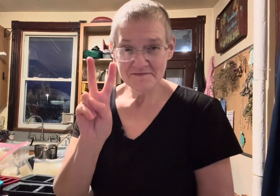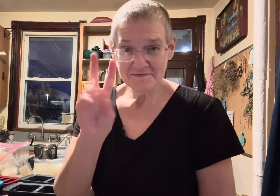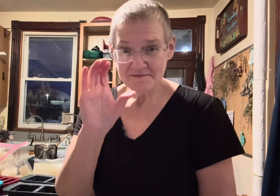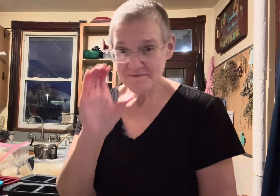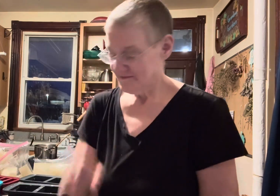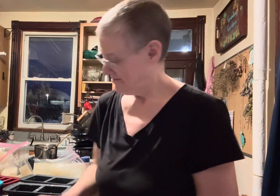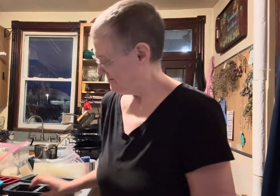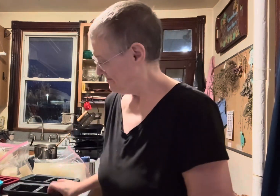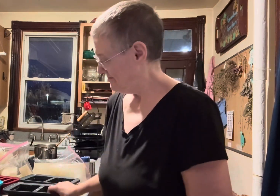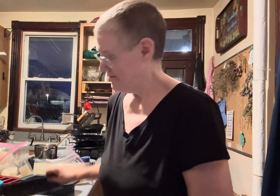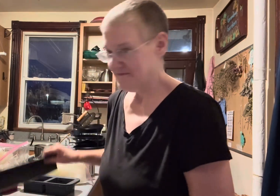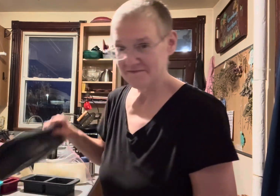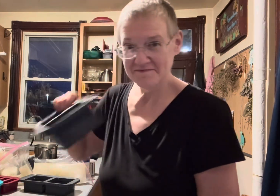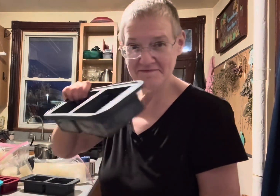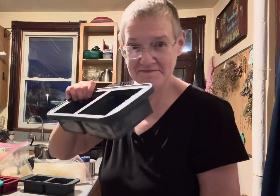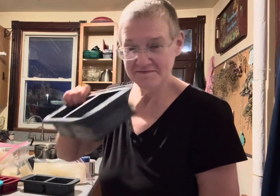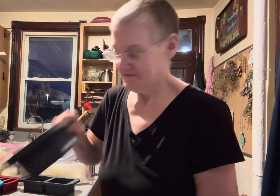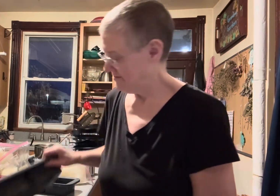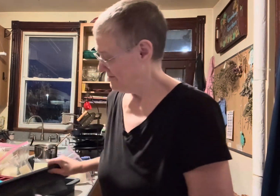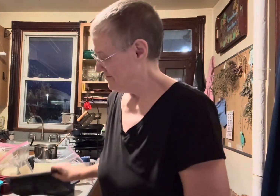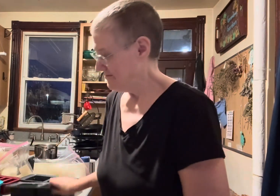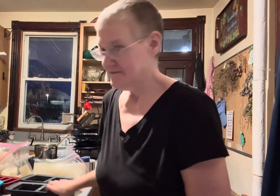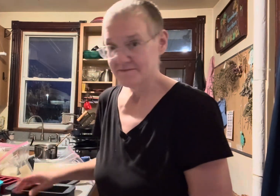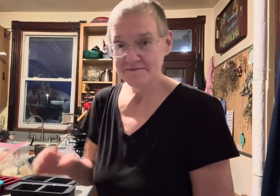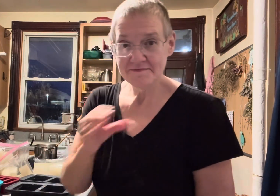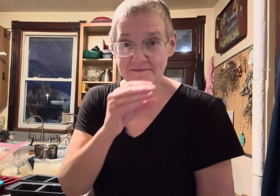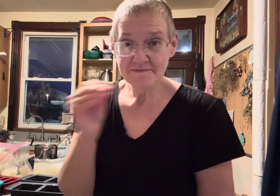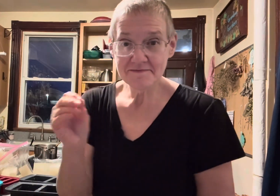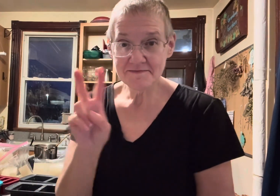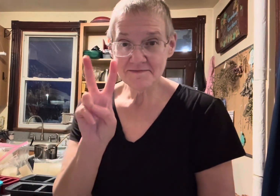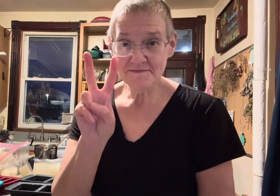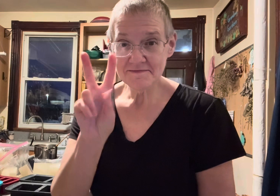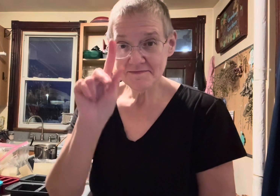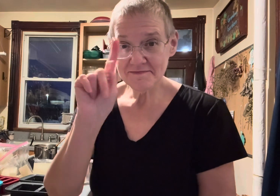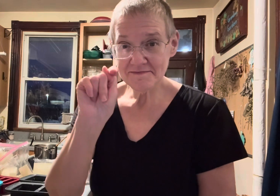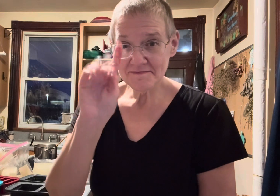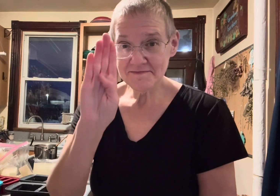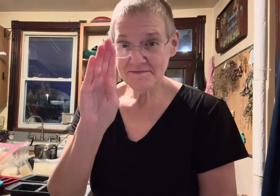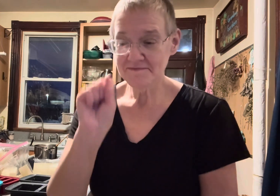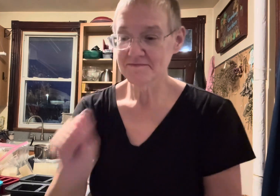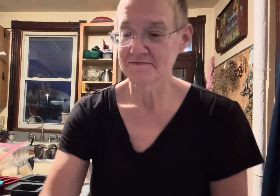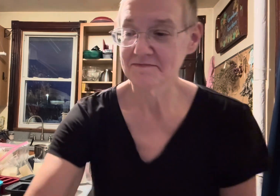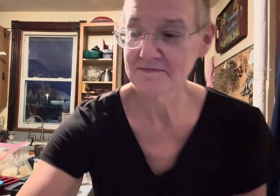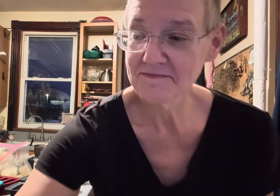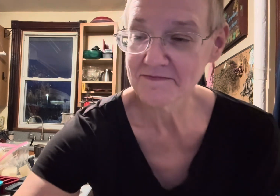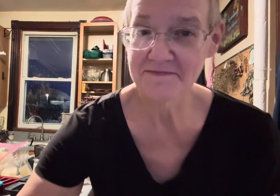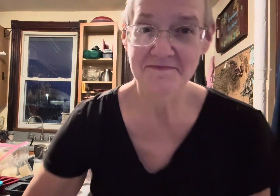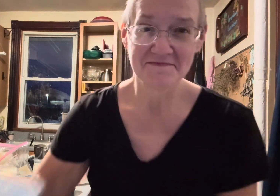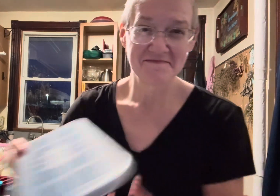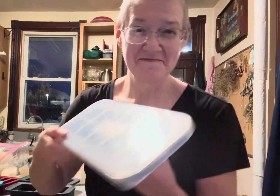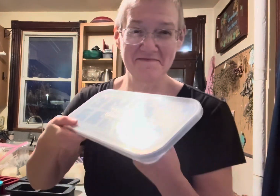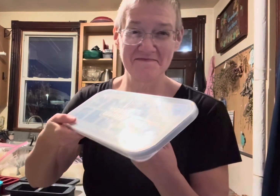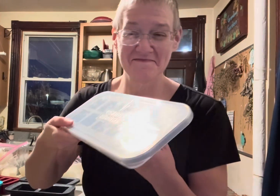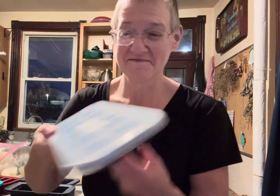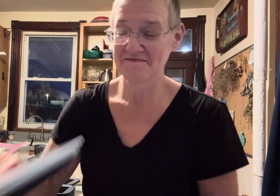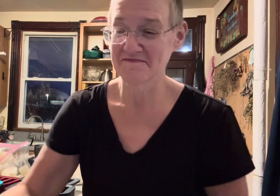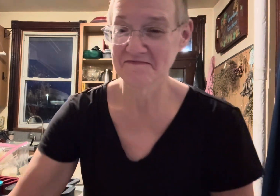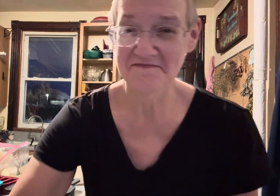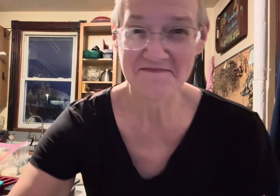the 2 cup size, and the 2 tablespoon size.